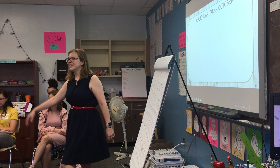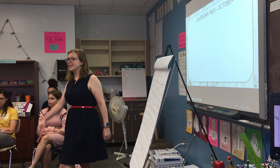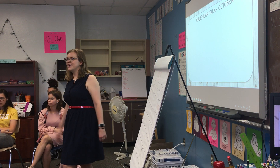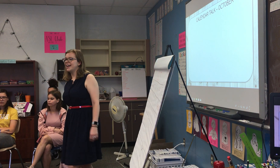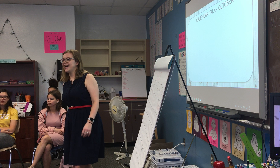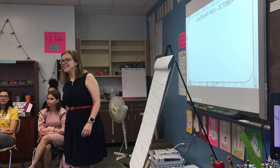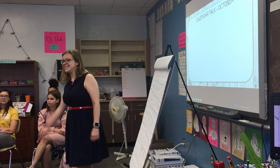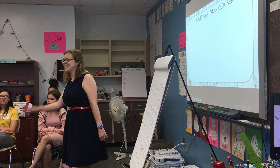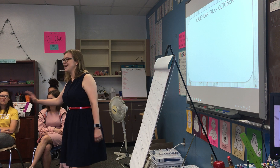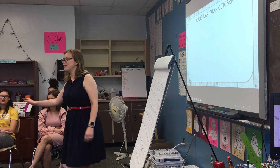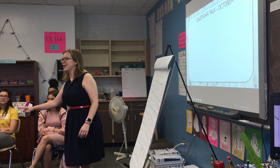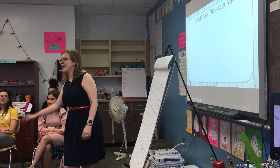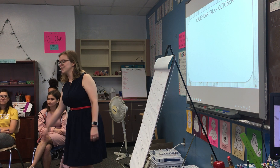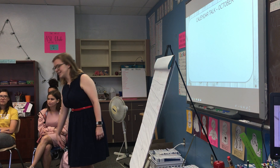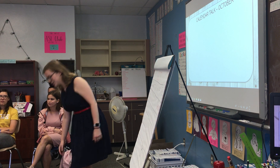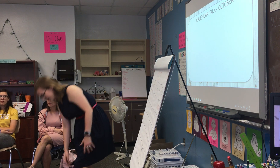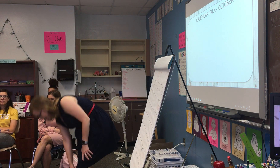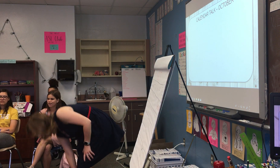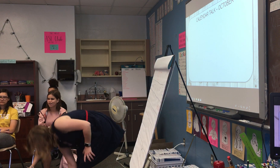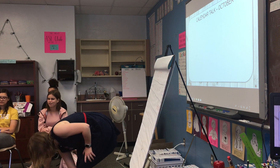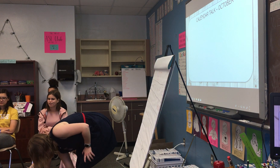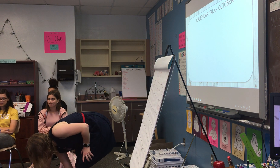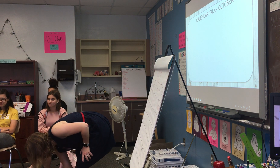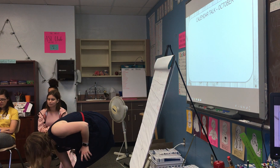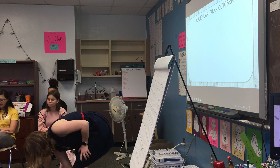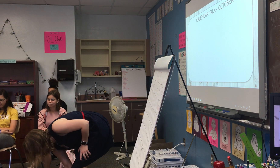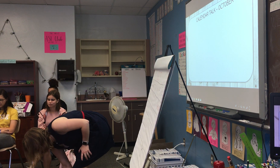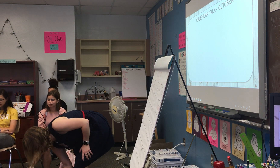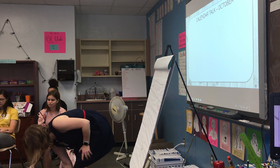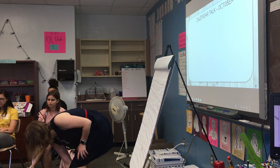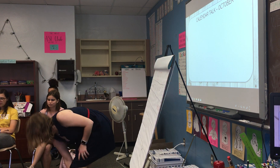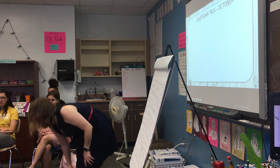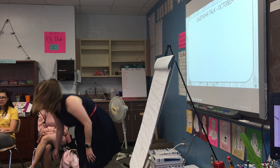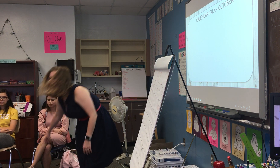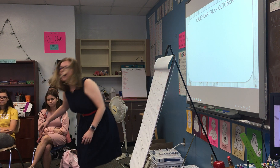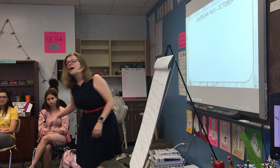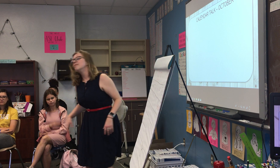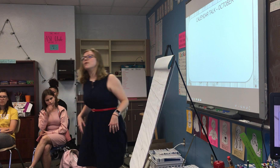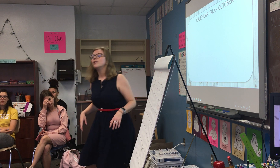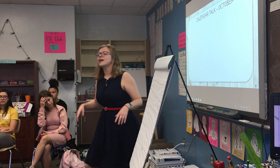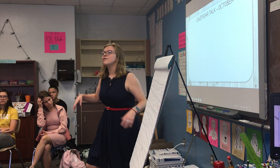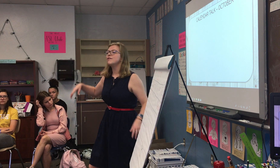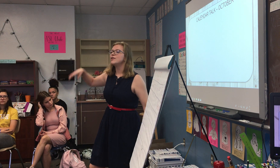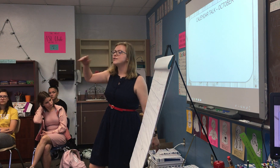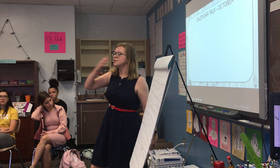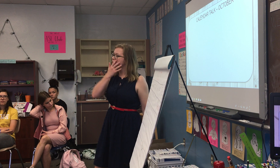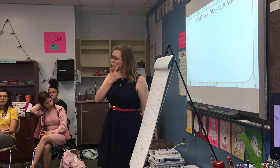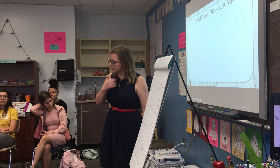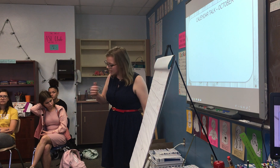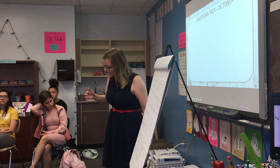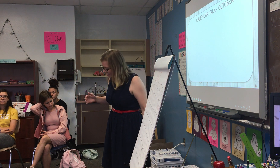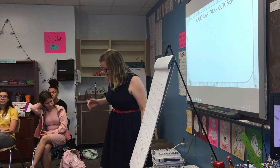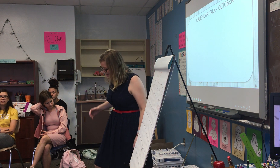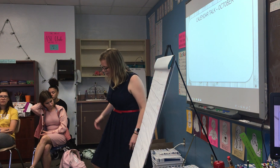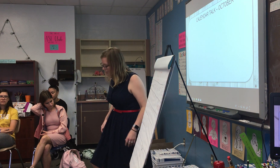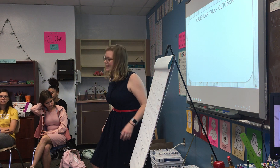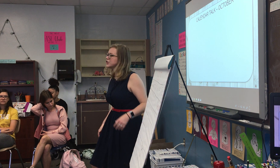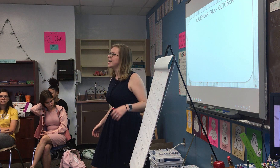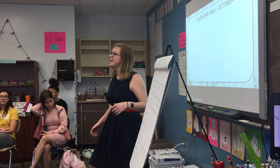little sidebar conversation. Anyway, we're gonna review some school signs from yesterday. How do you